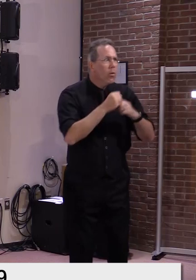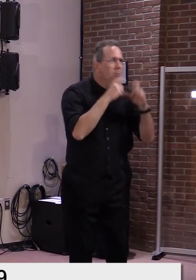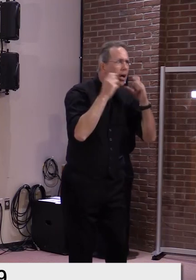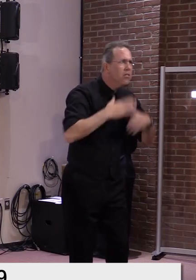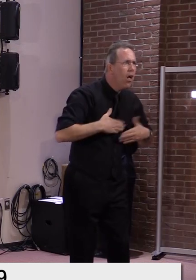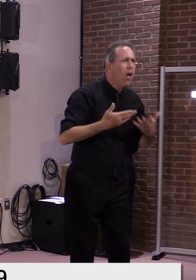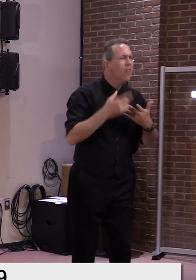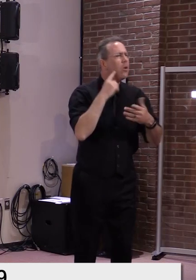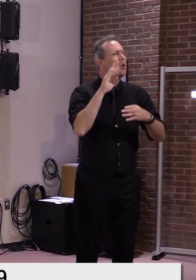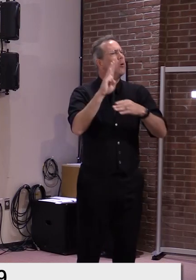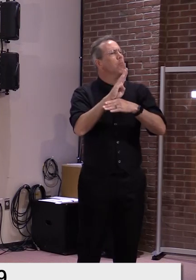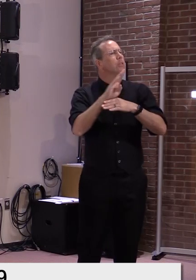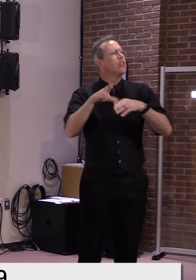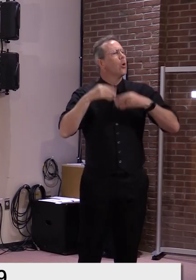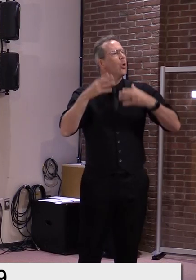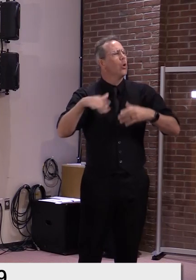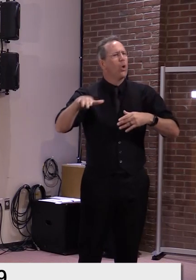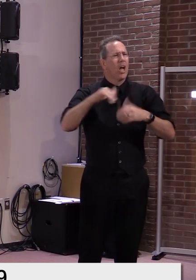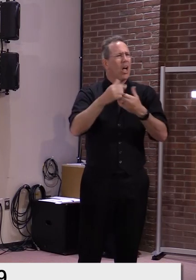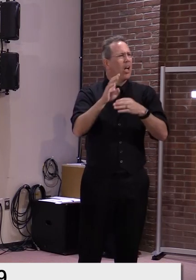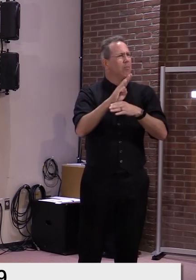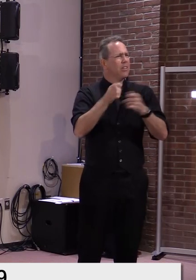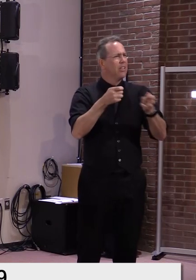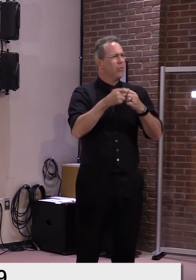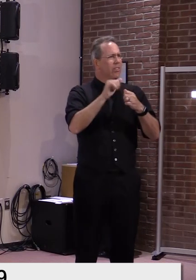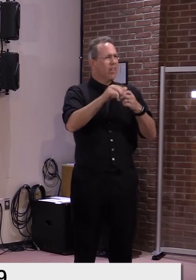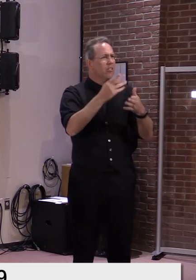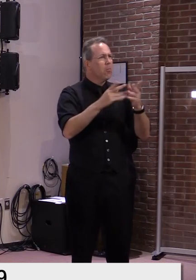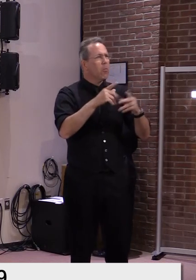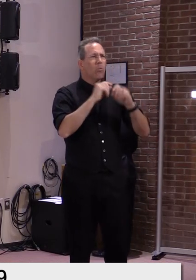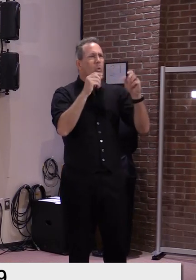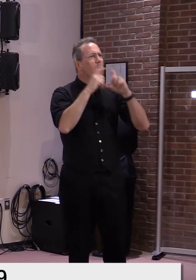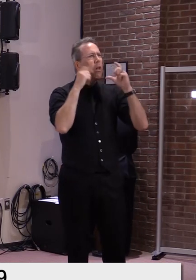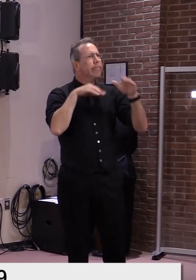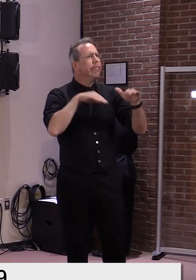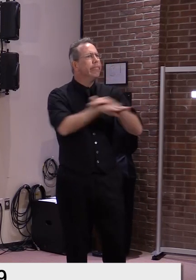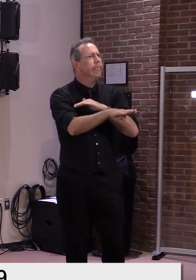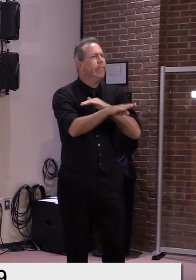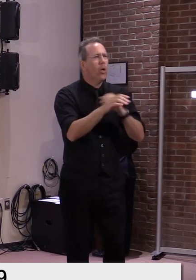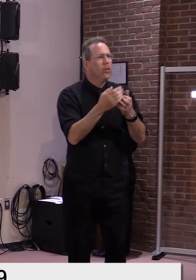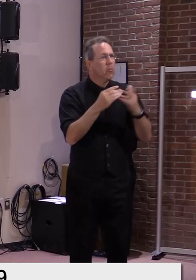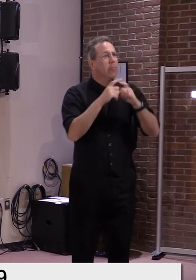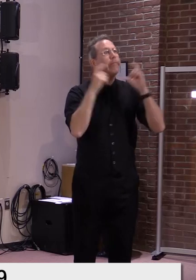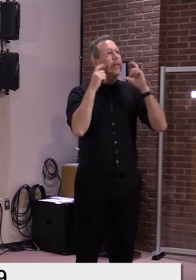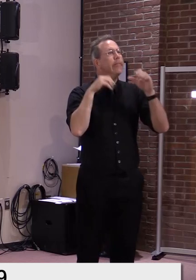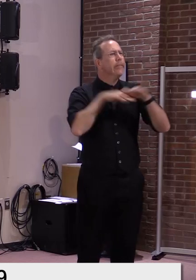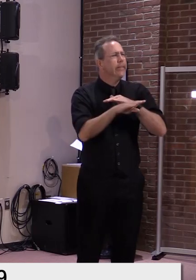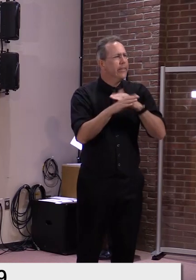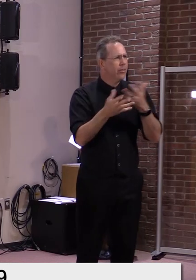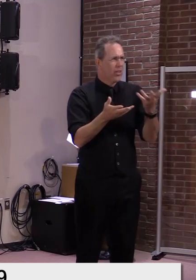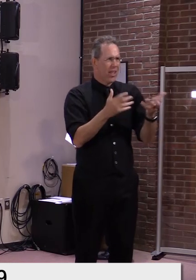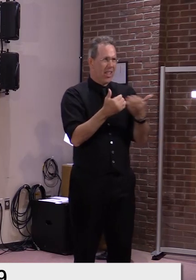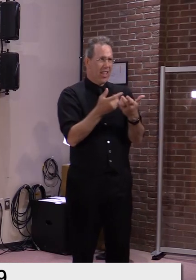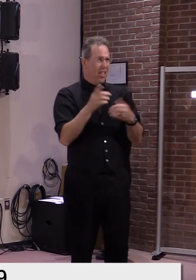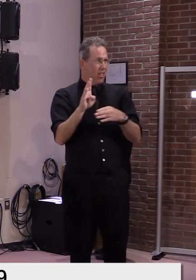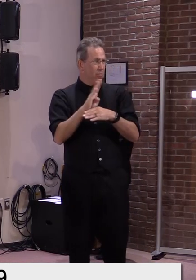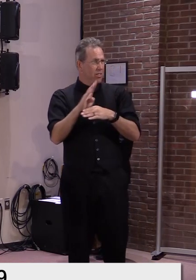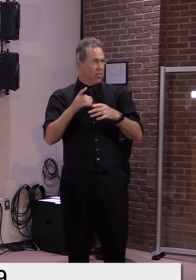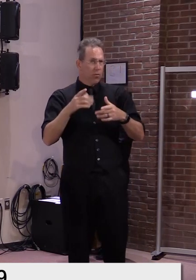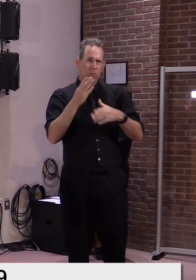order on, you know, some national retailers might still have mask mandates, some local retailers, et cetera,